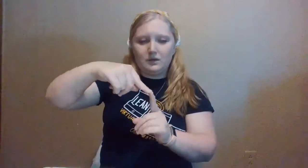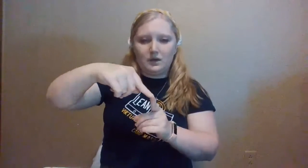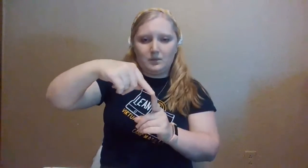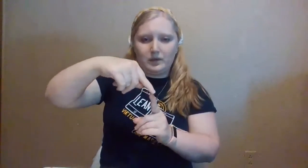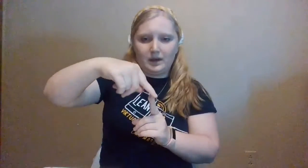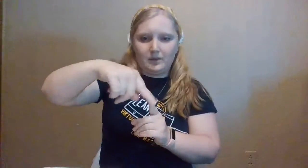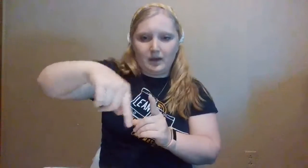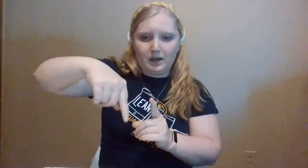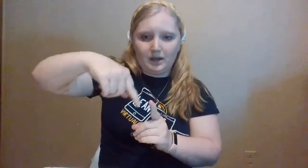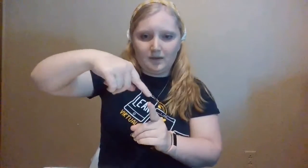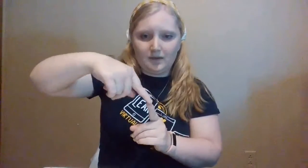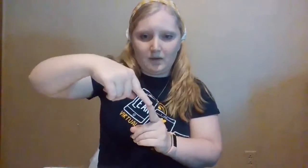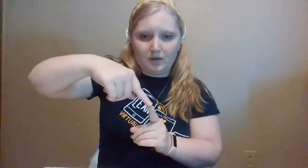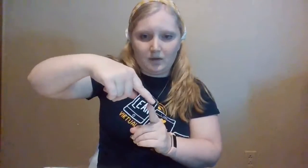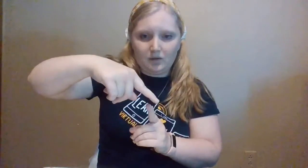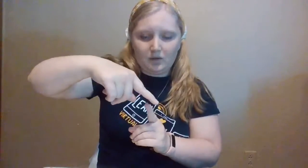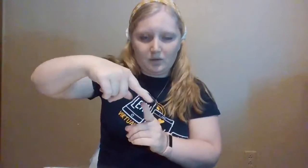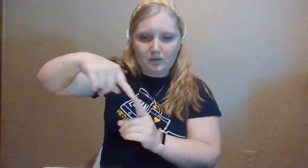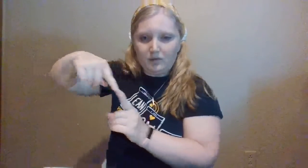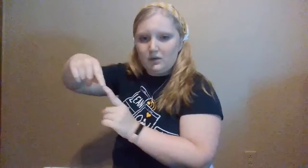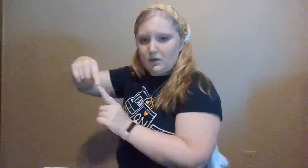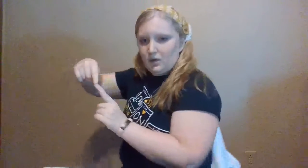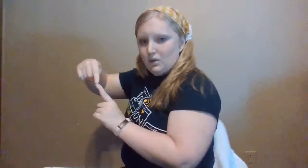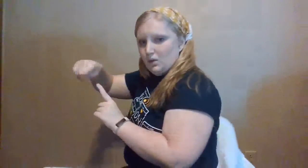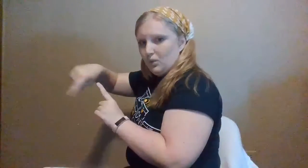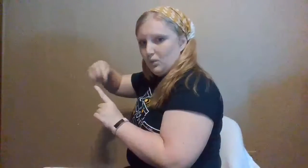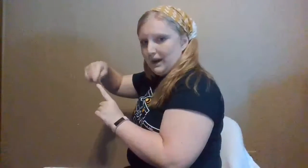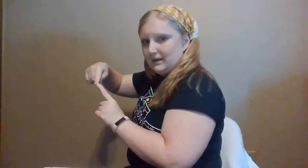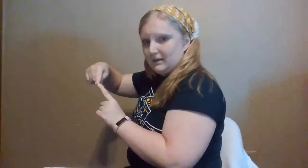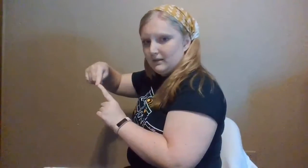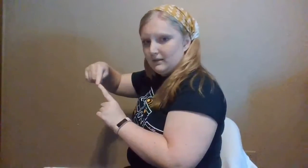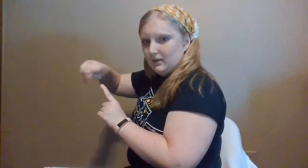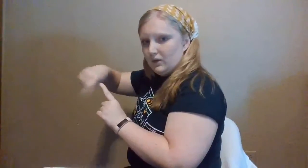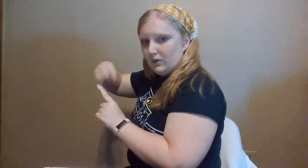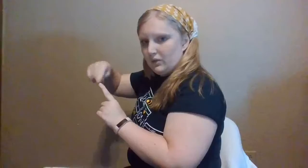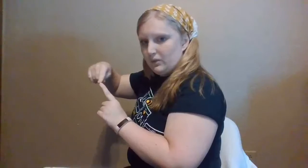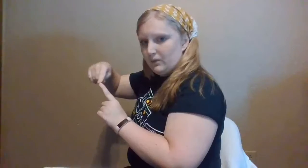So you bring it around in a circle. When.